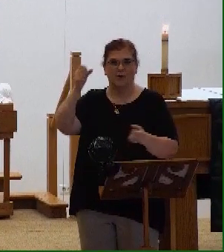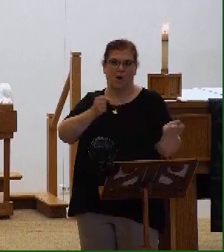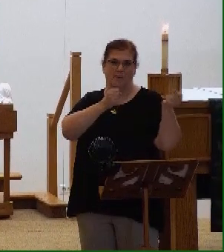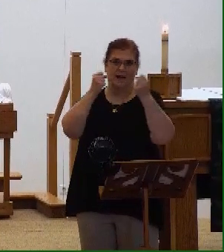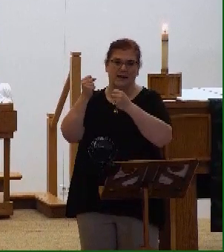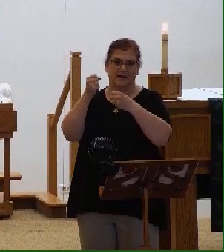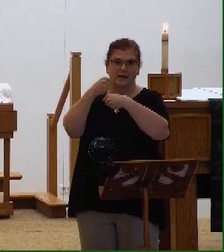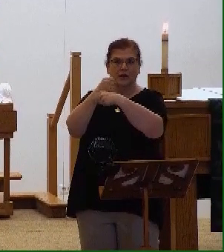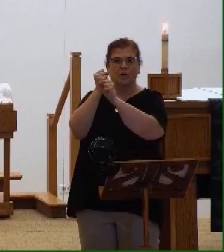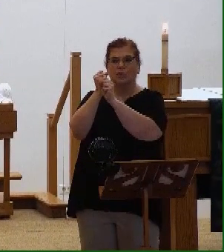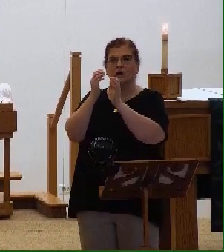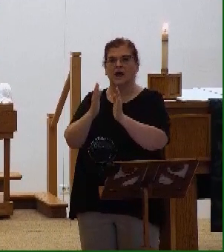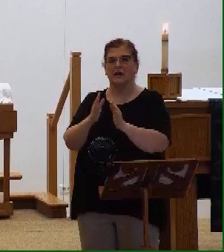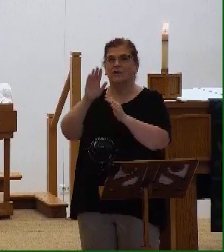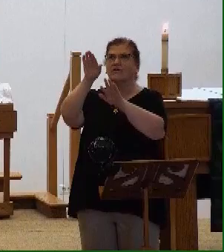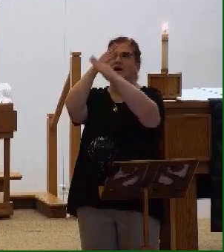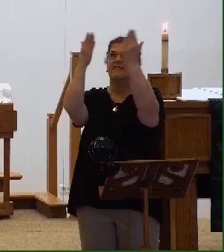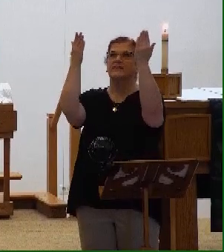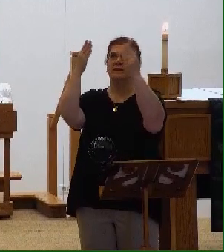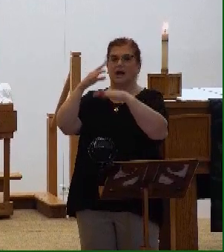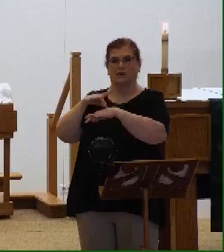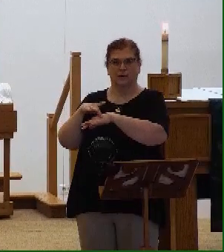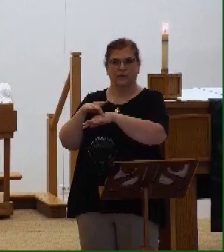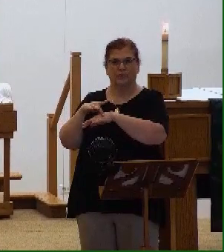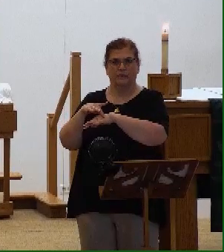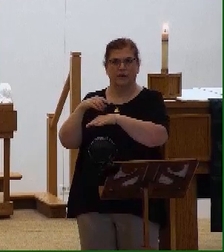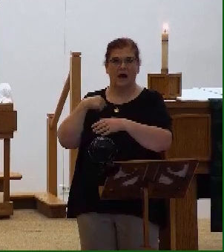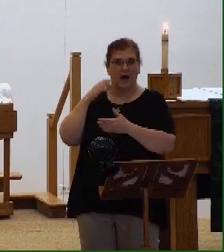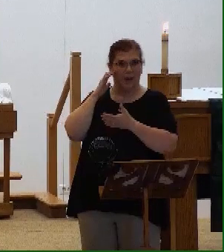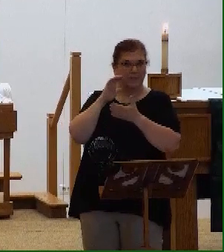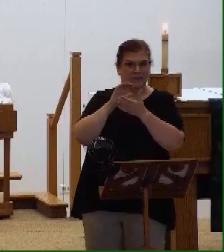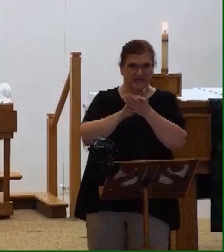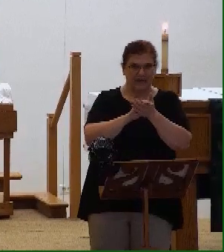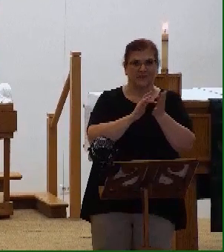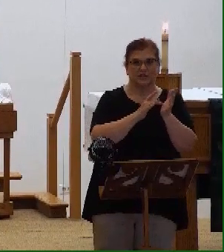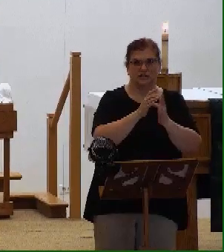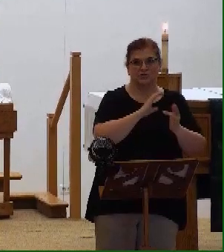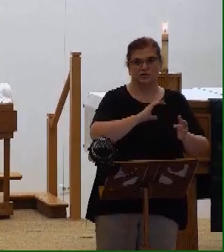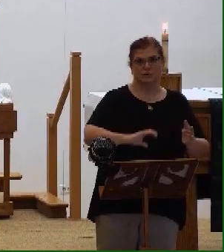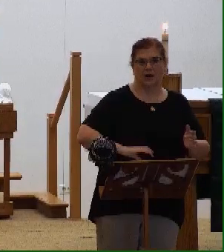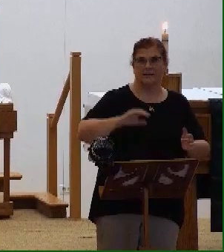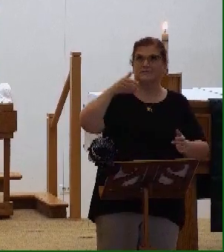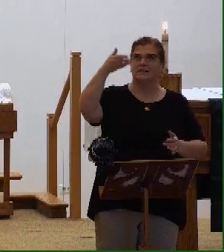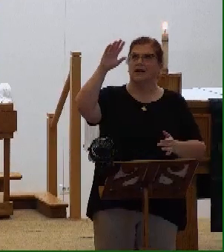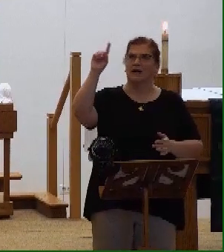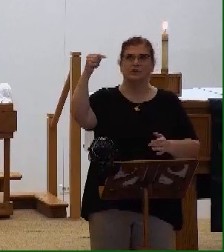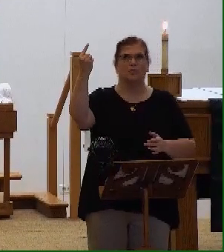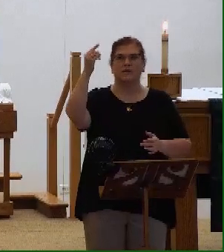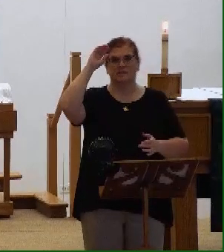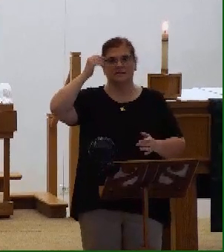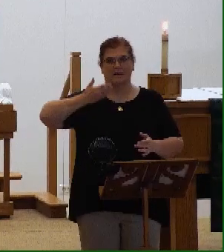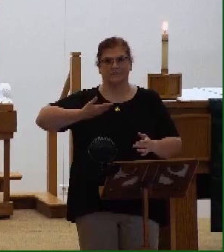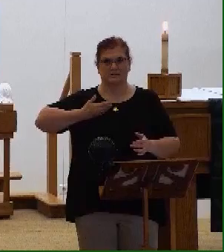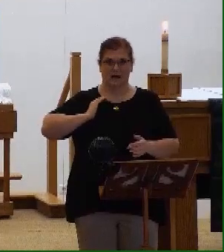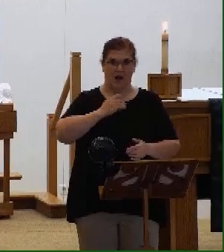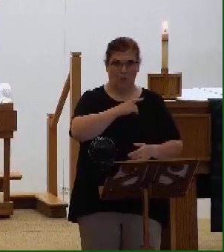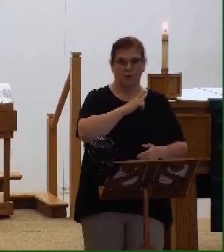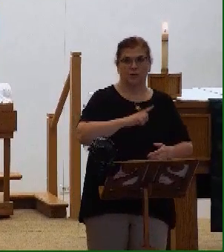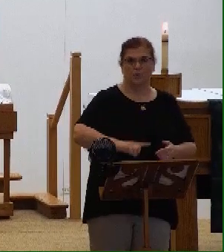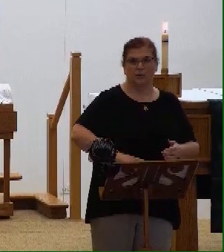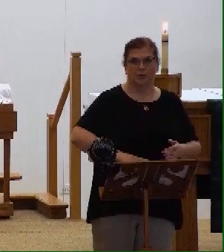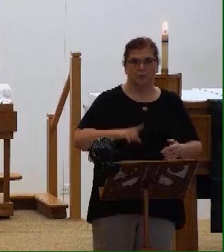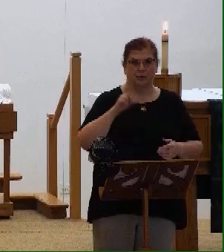Father Almighty, creator of heaven and earth. I believe in Jesus Christ, God's only Son, our